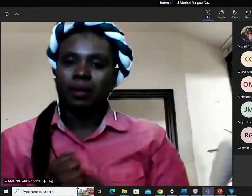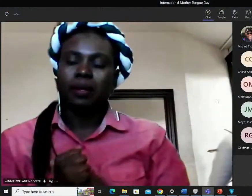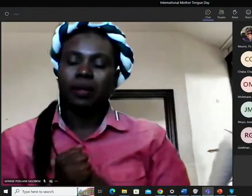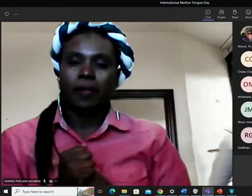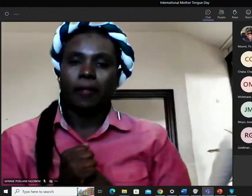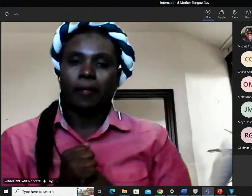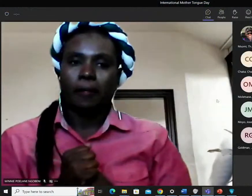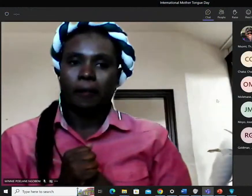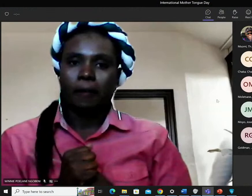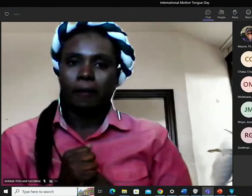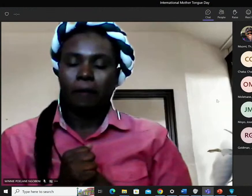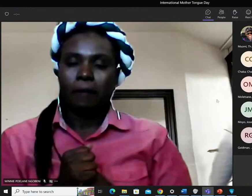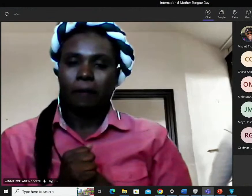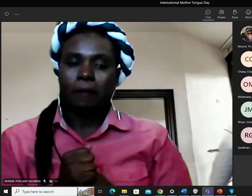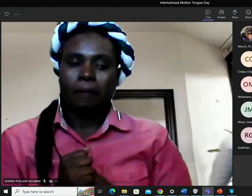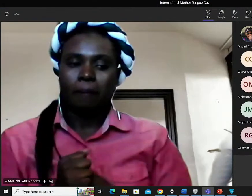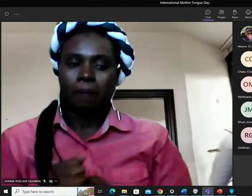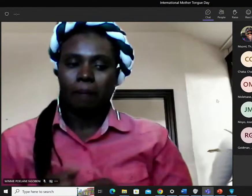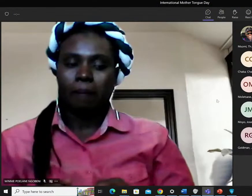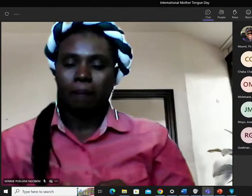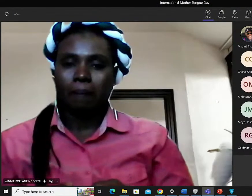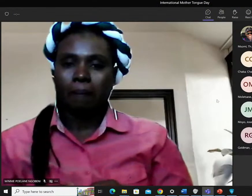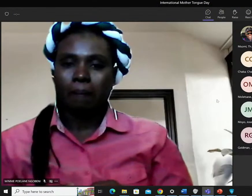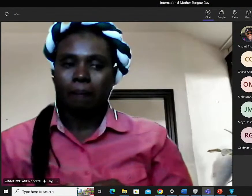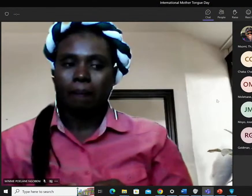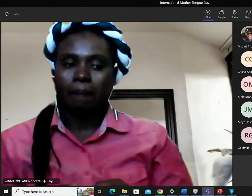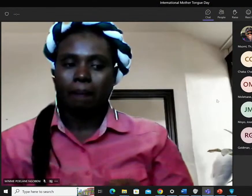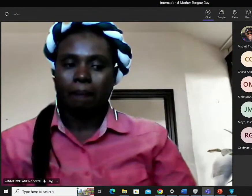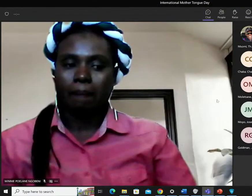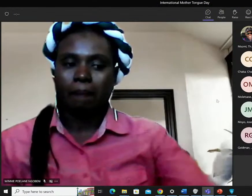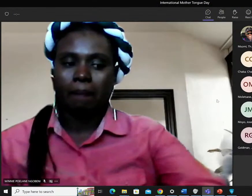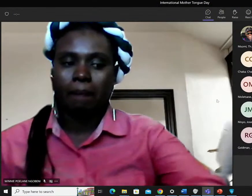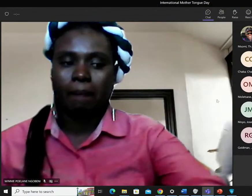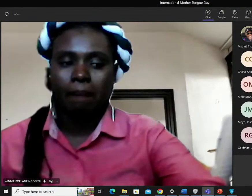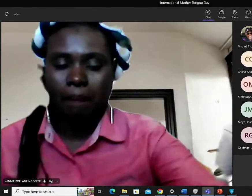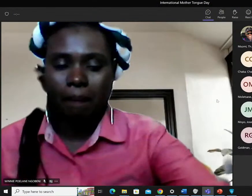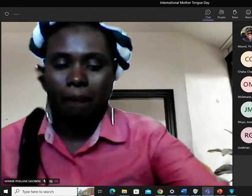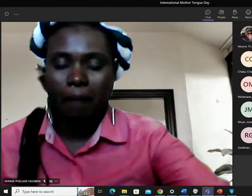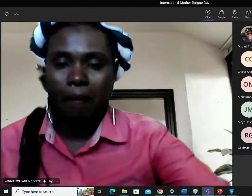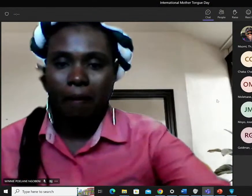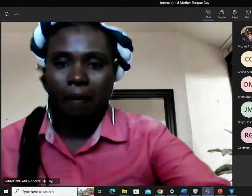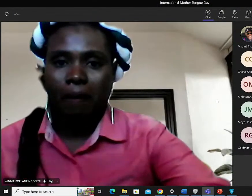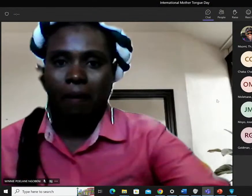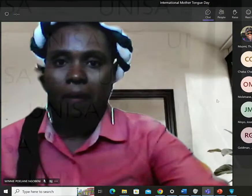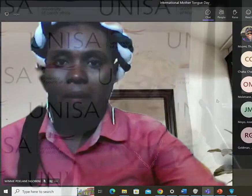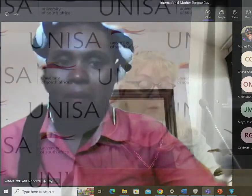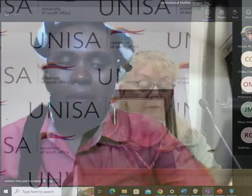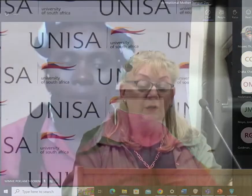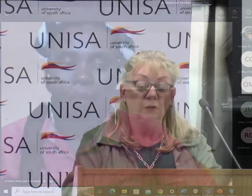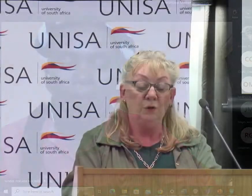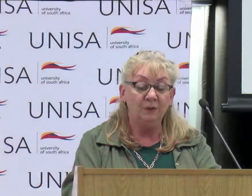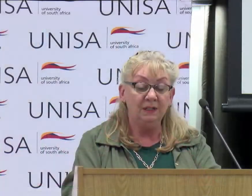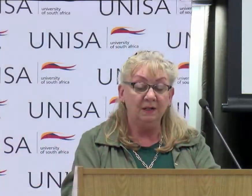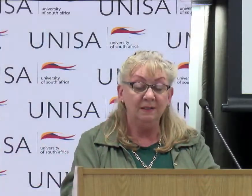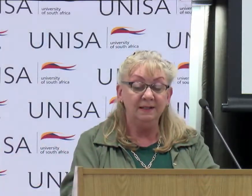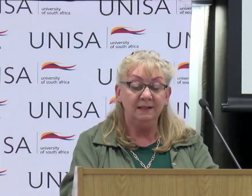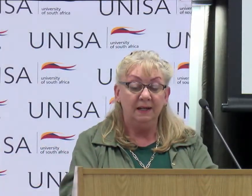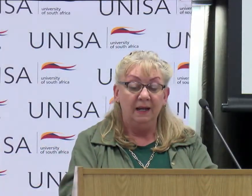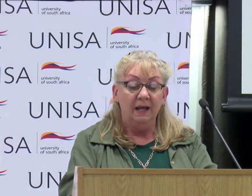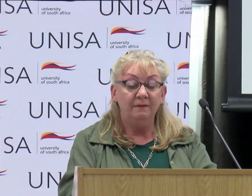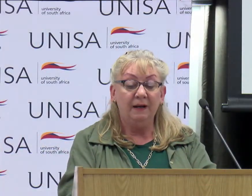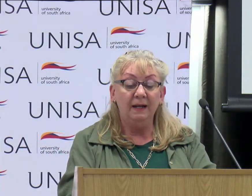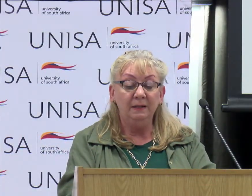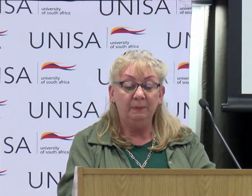Die lied van die vioolspeler Jan Konterdans van die Groot Woestyn. The Song of Jan